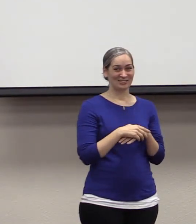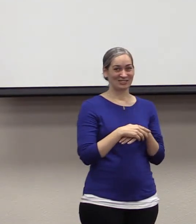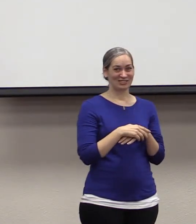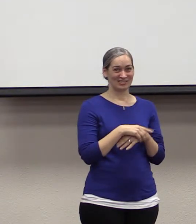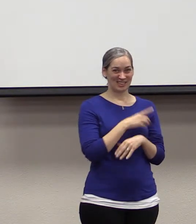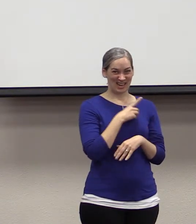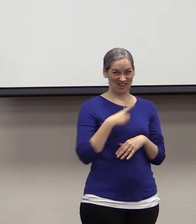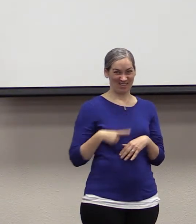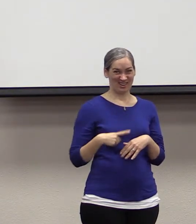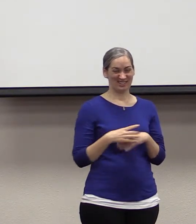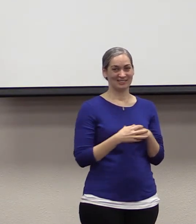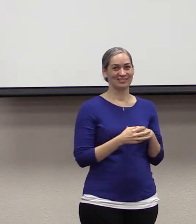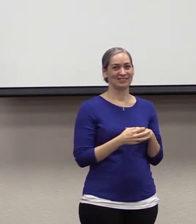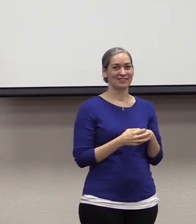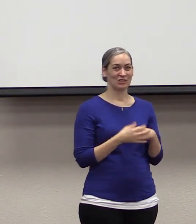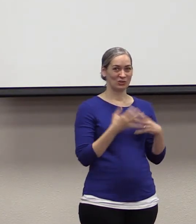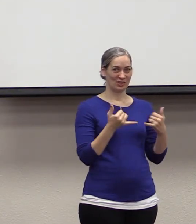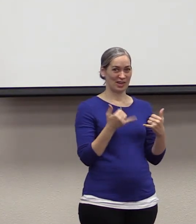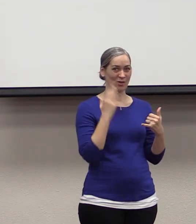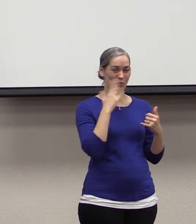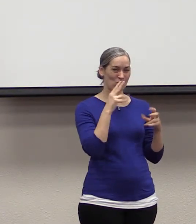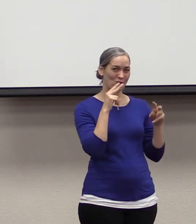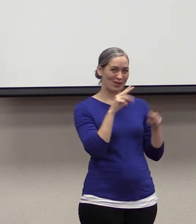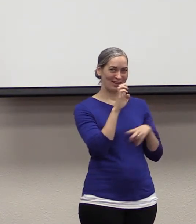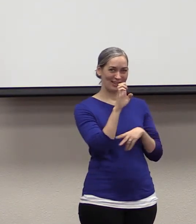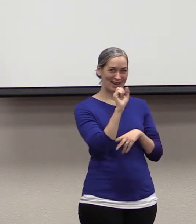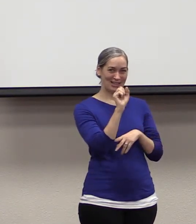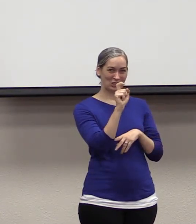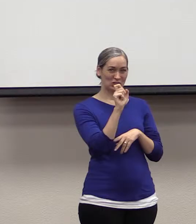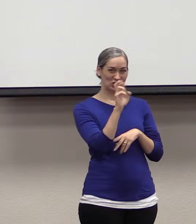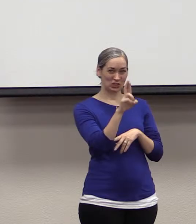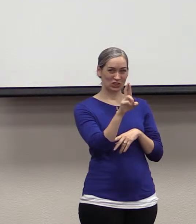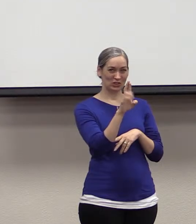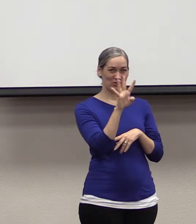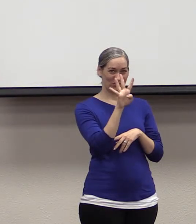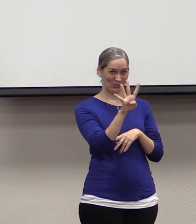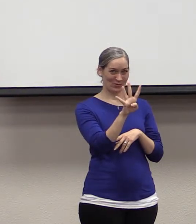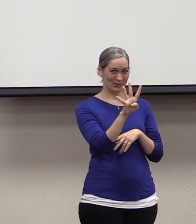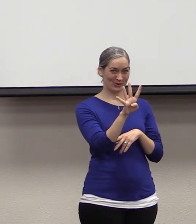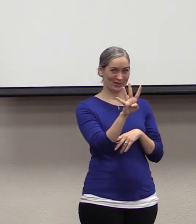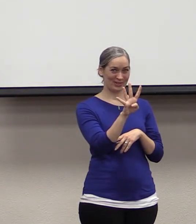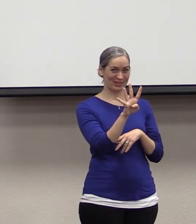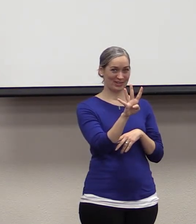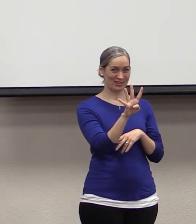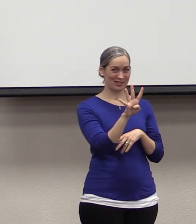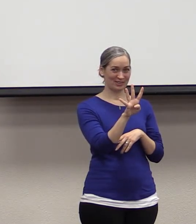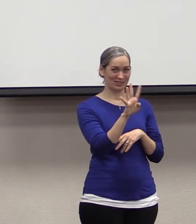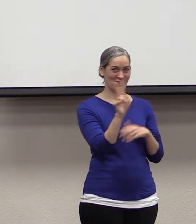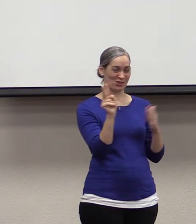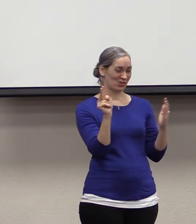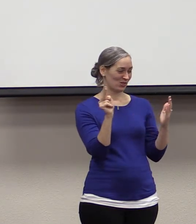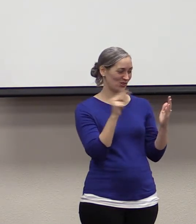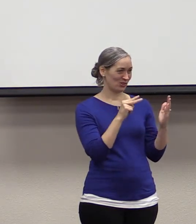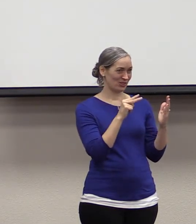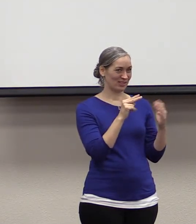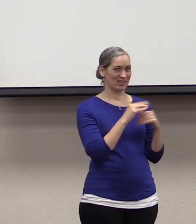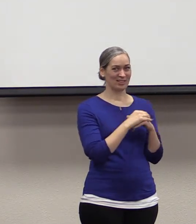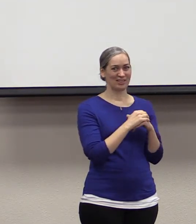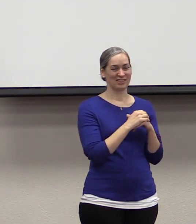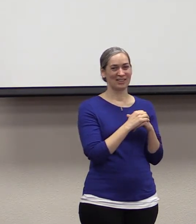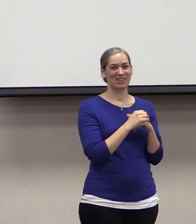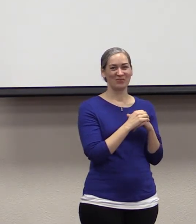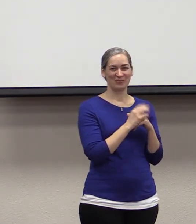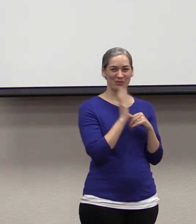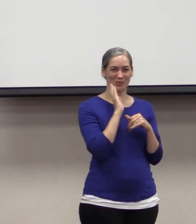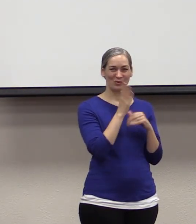today, we're going to be in the book of Esther chapter 4. So if you want to turn over there, go ahead and be over there. That's where